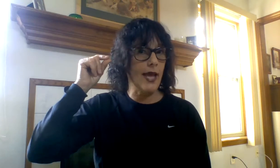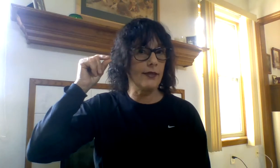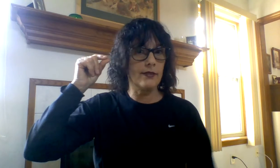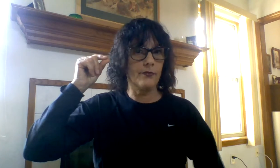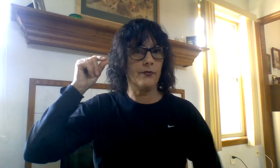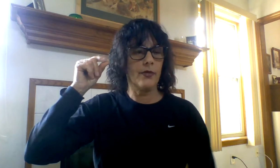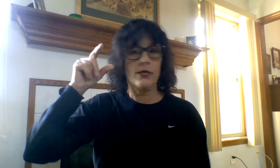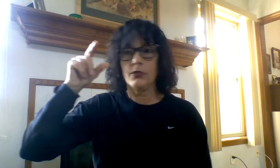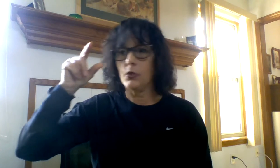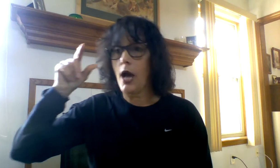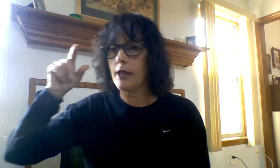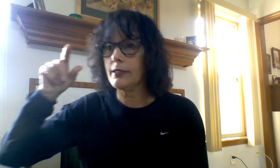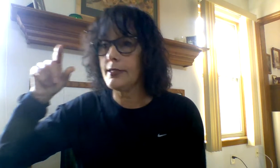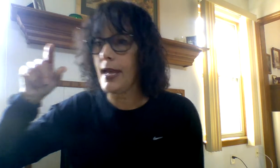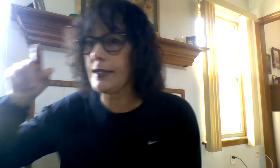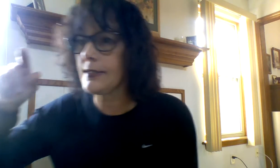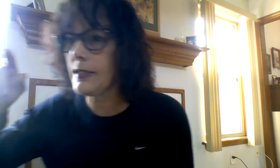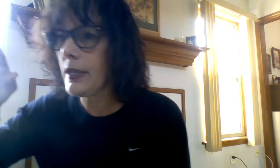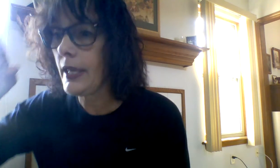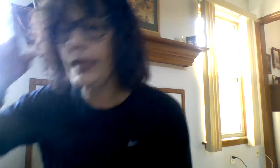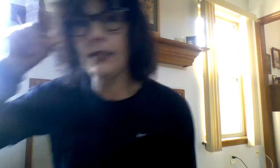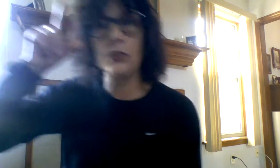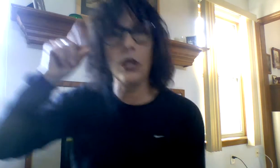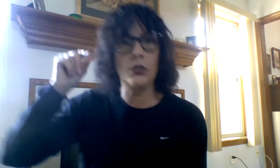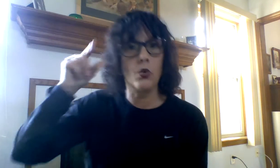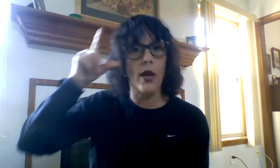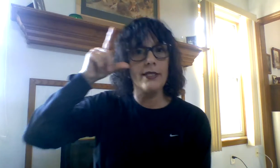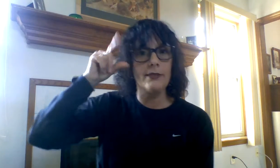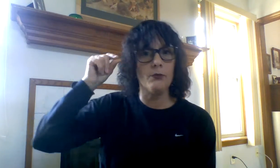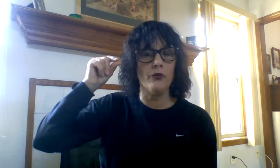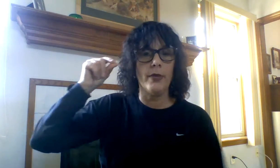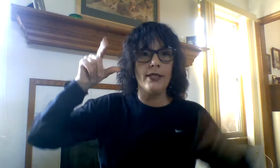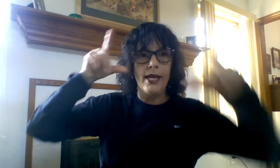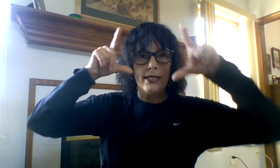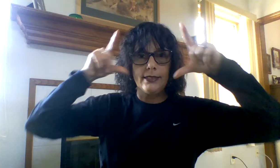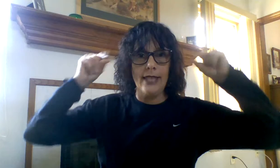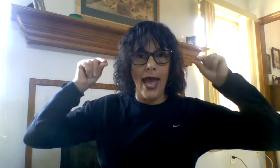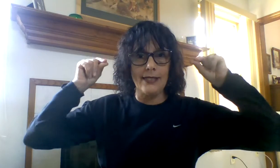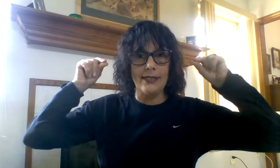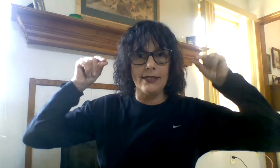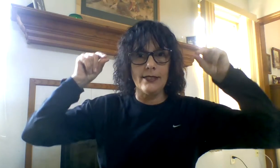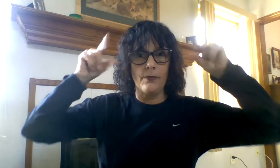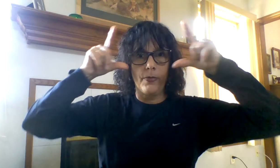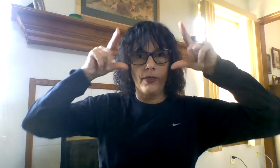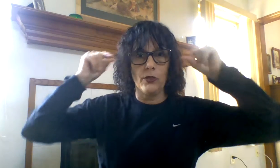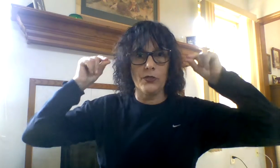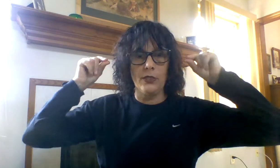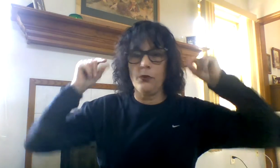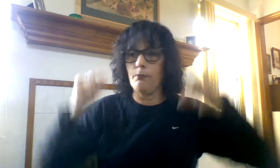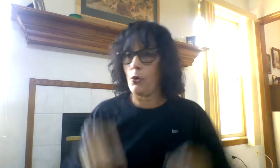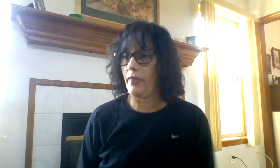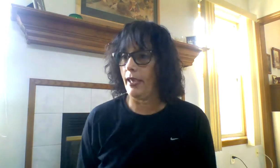Gallaudet. So Gallaudet is a twice movement. Glasses. You'll see with both